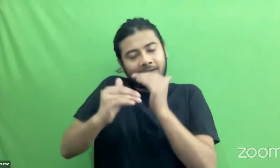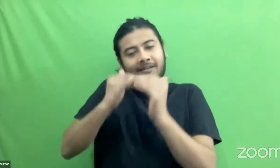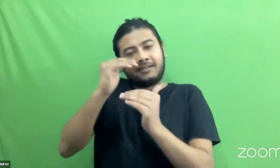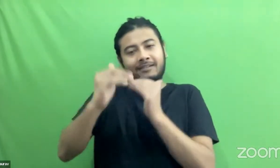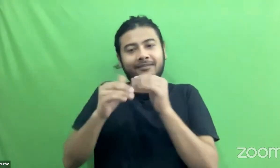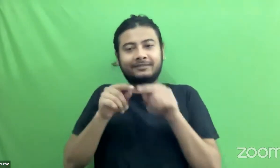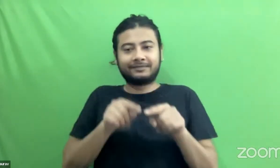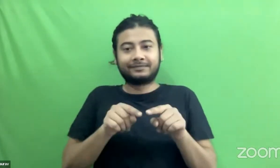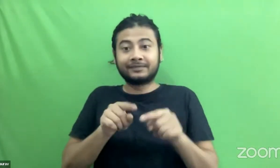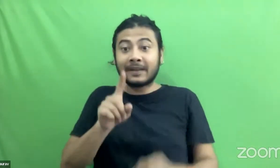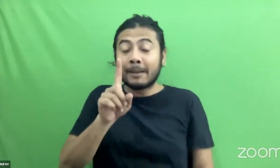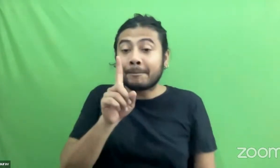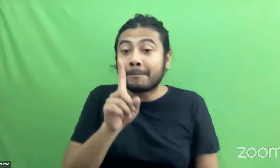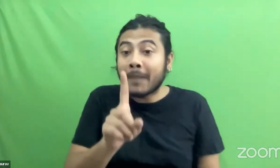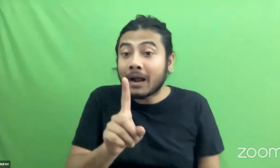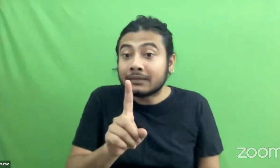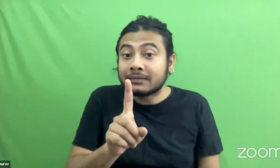is carried forward in the next birth.